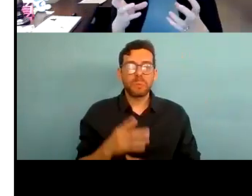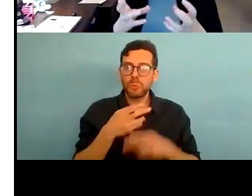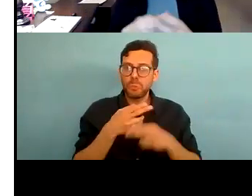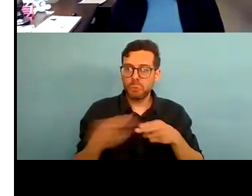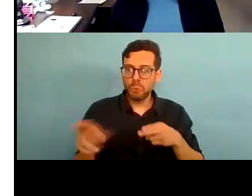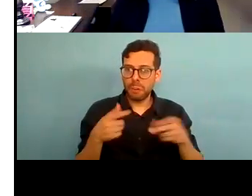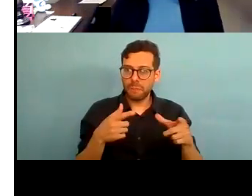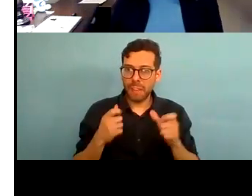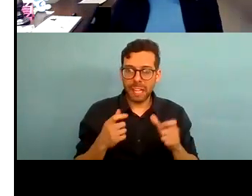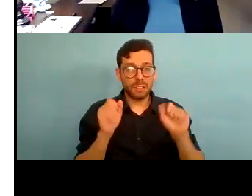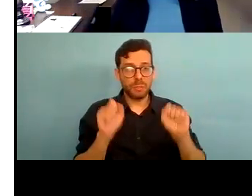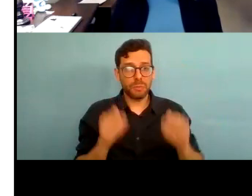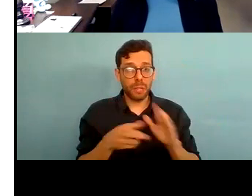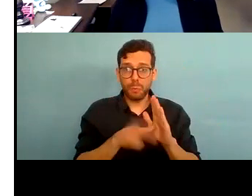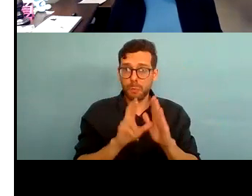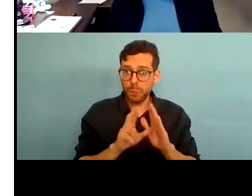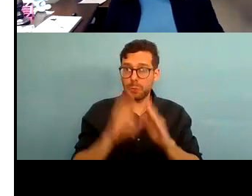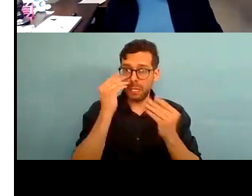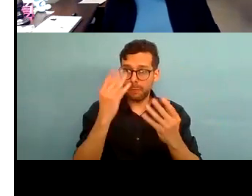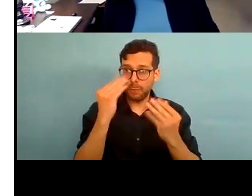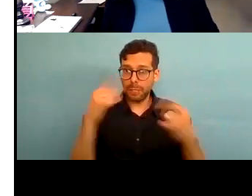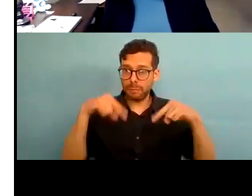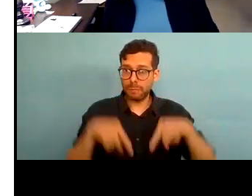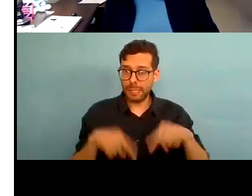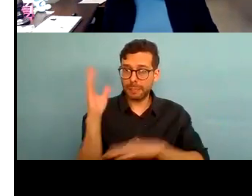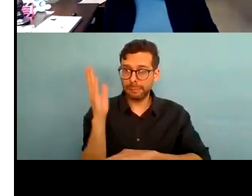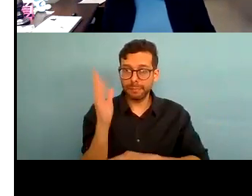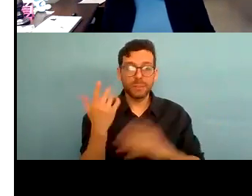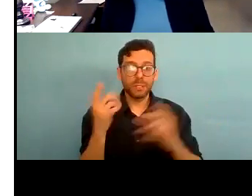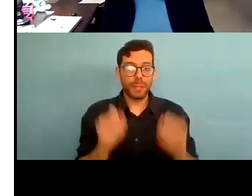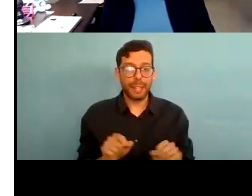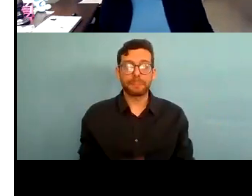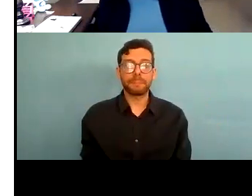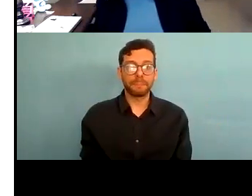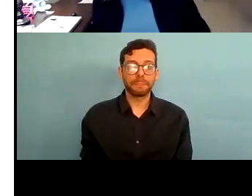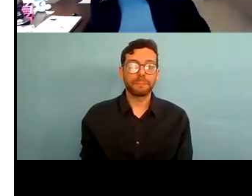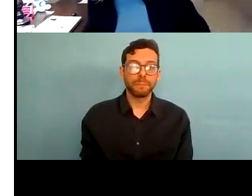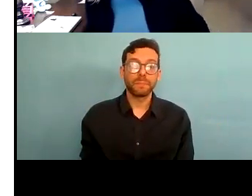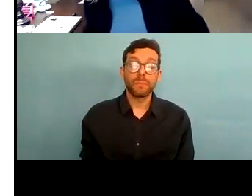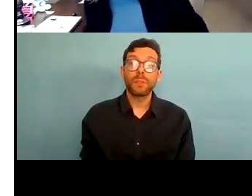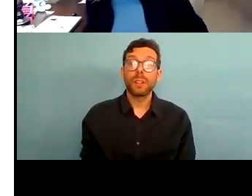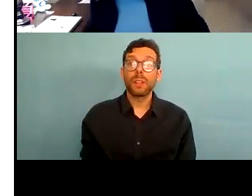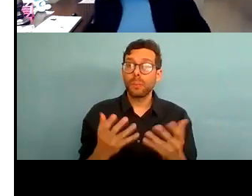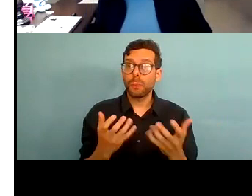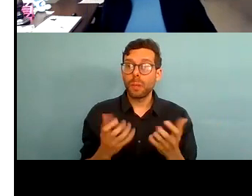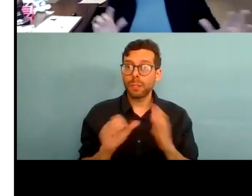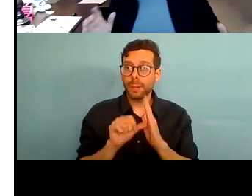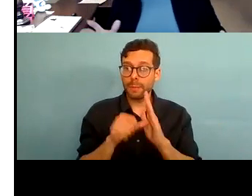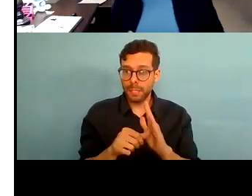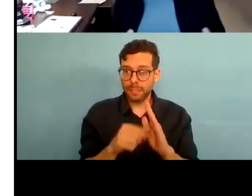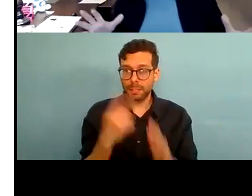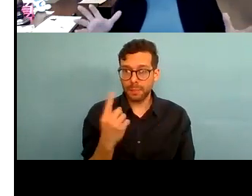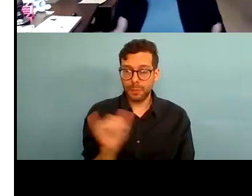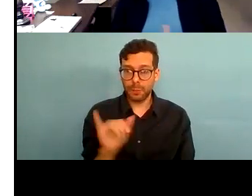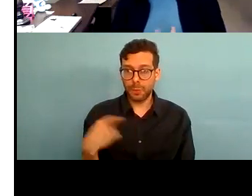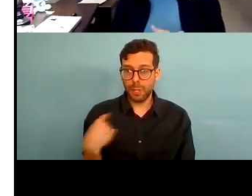review aspect of content, then that was certainly ways that you could do that. Now, I also wanted to highlight something that we are big believers in.